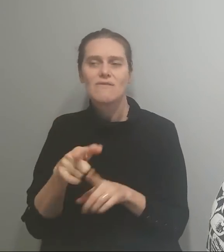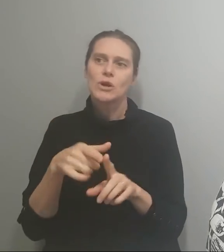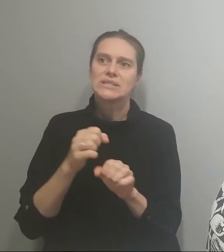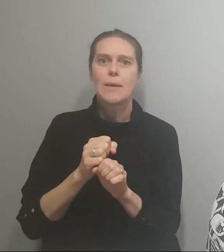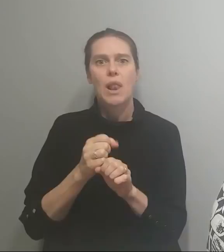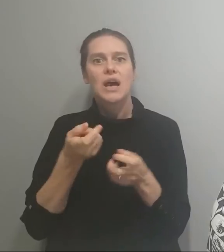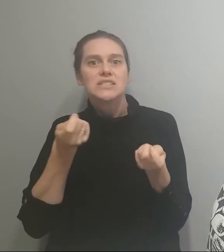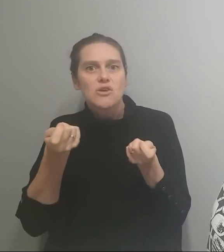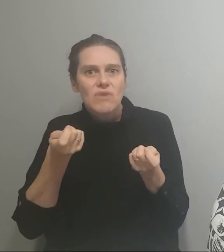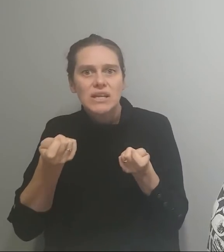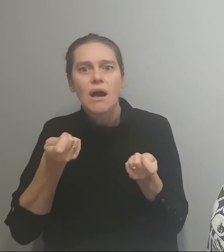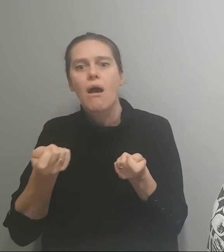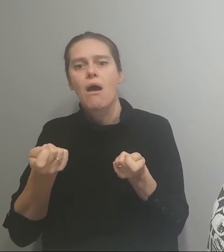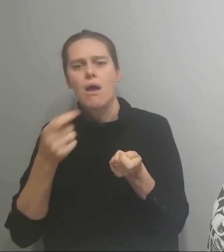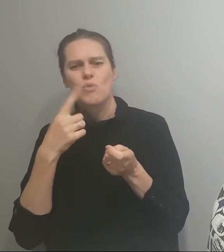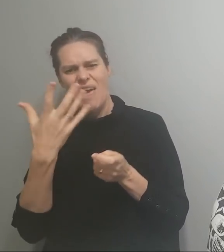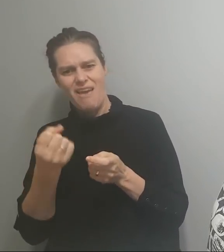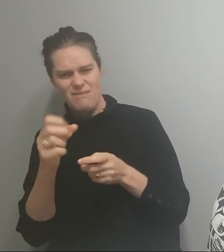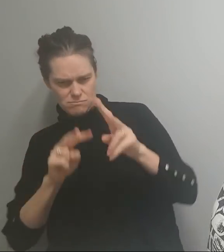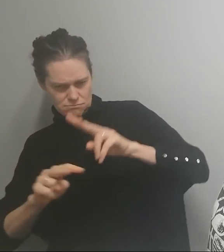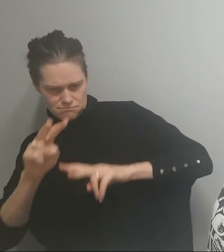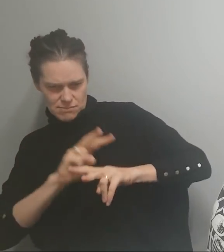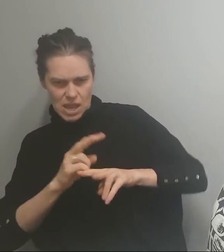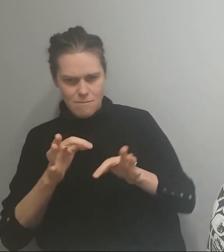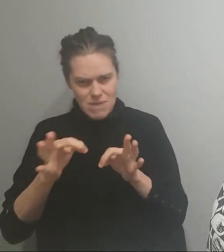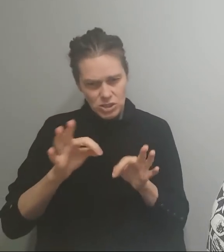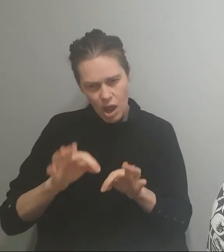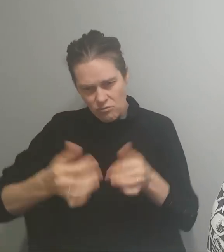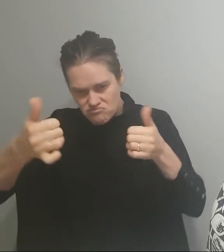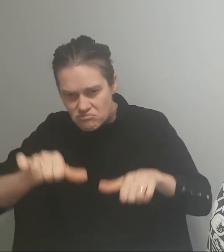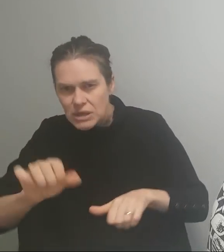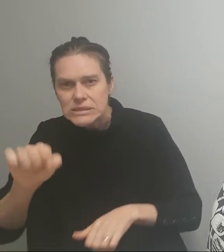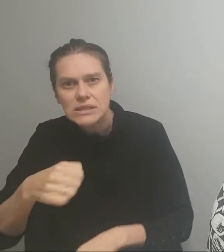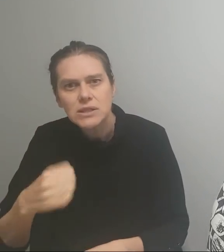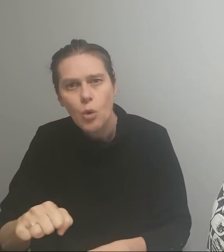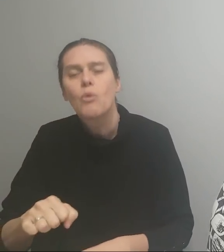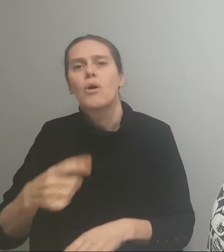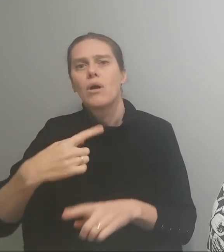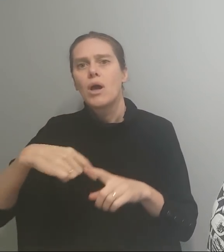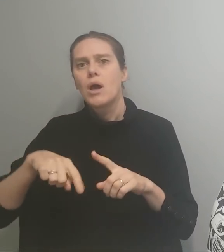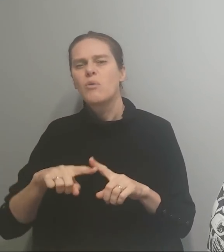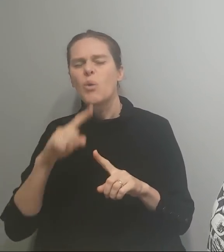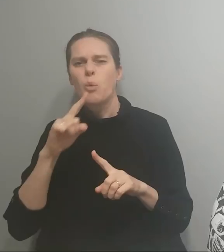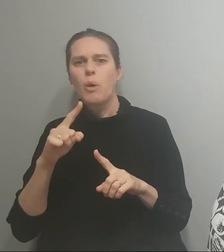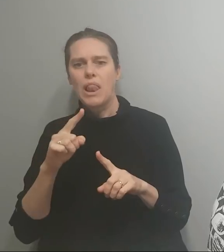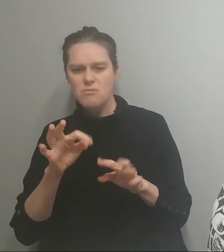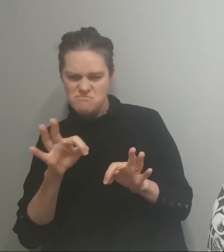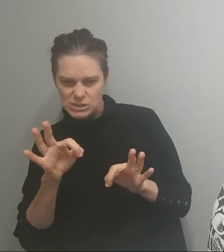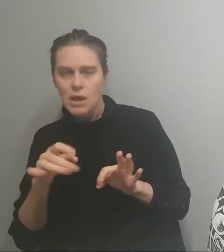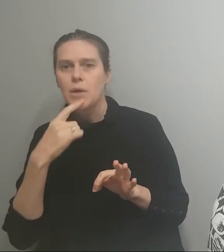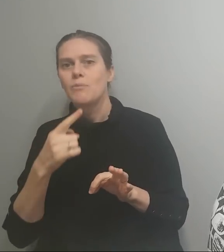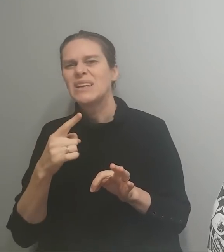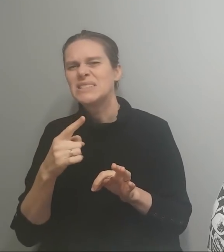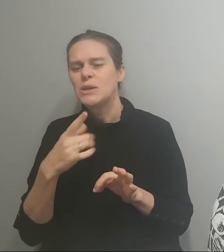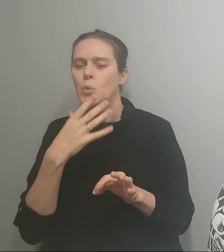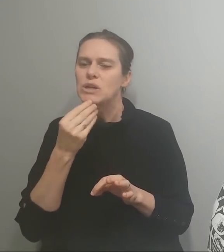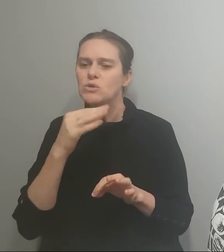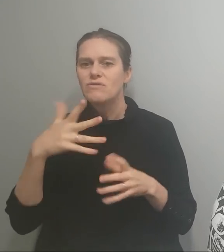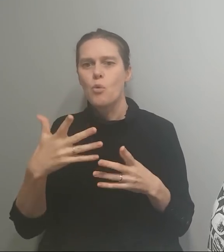and we will also be reporting against those at a high level and using those in terms of providing feedback to individuals within the